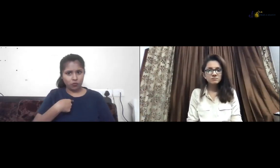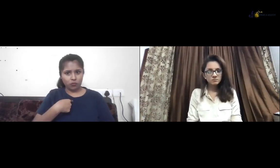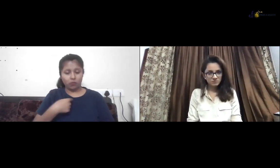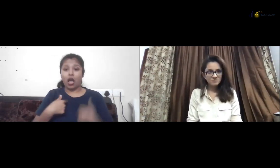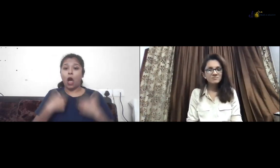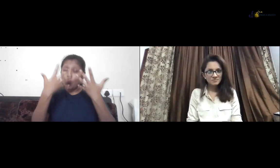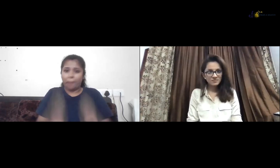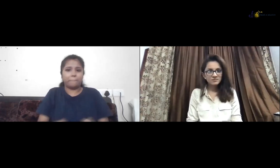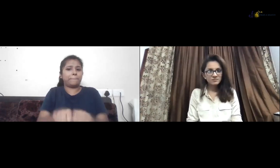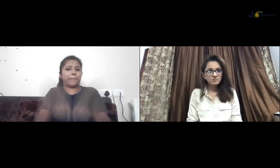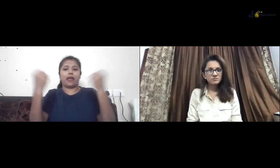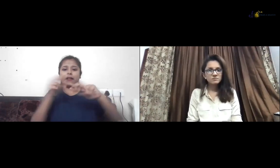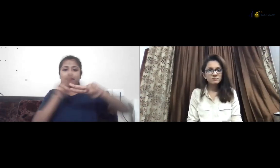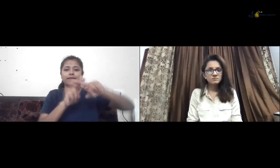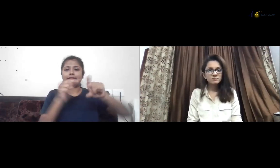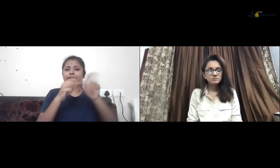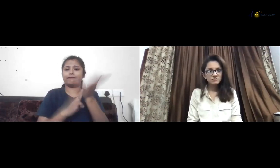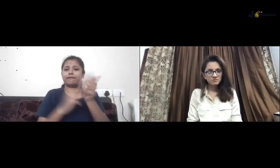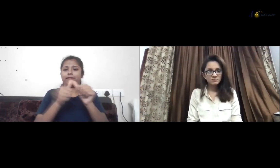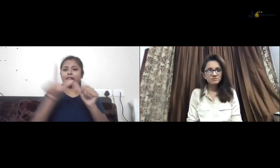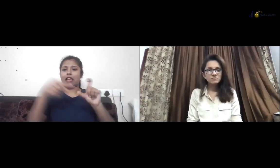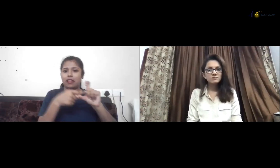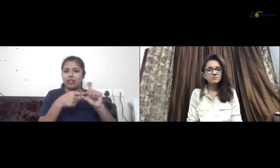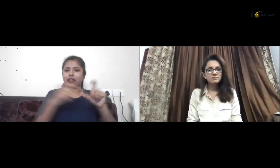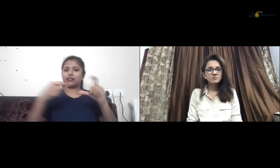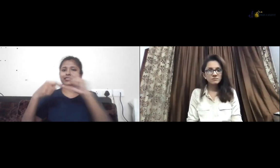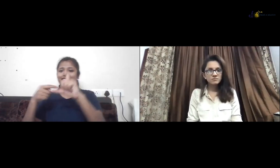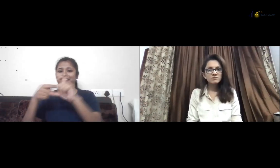woman, woman too. I'm CEO. I'm CEO this.